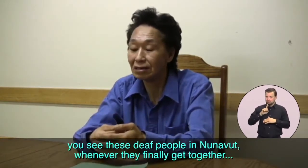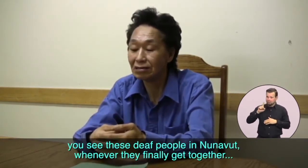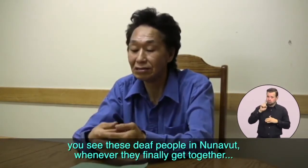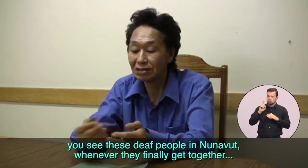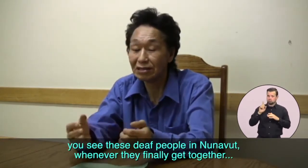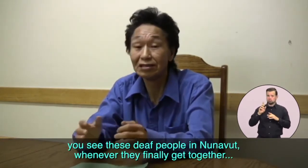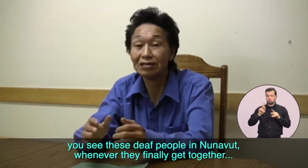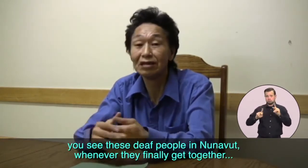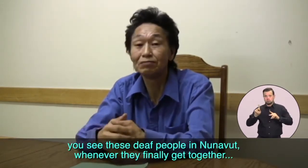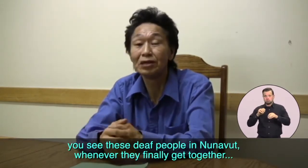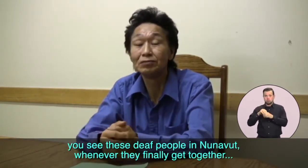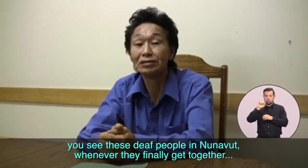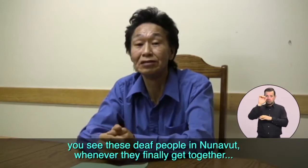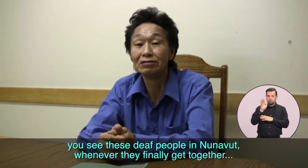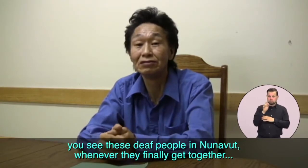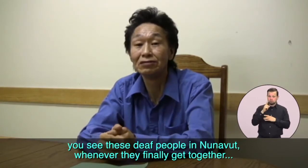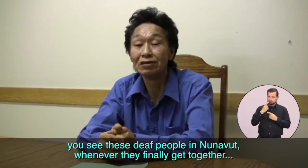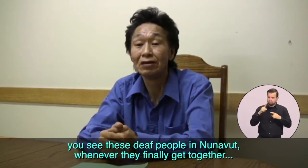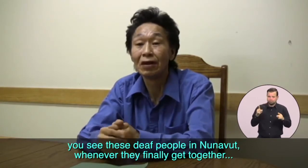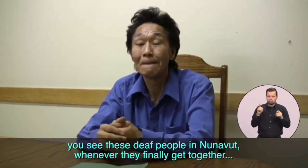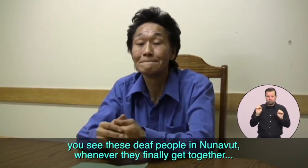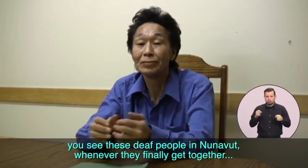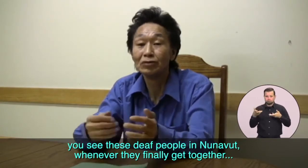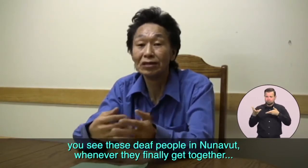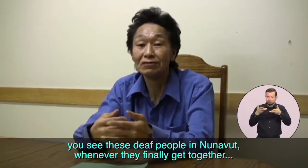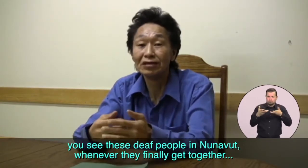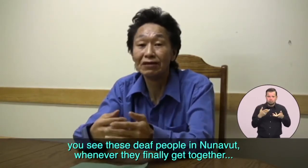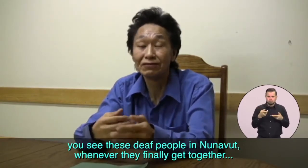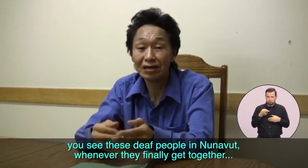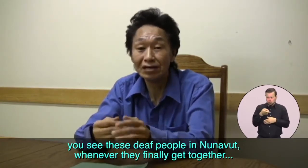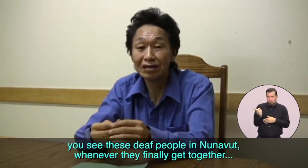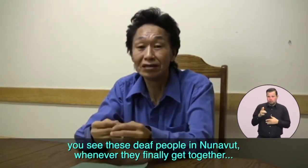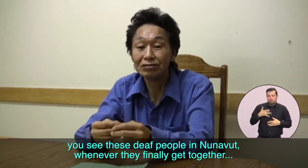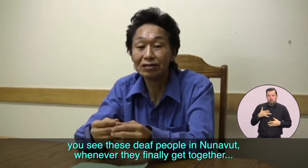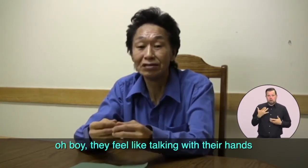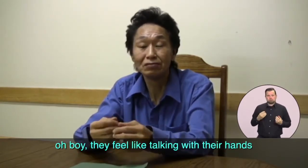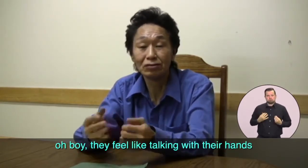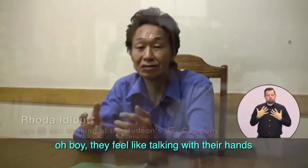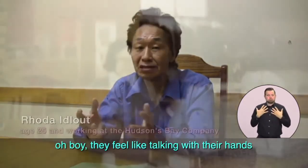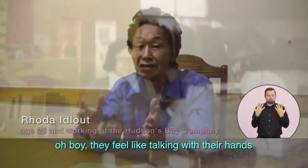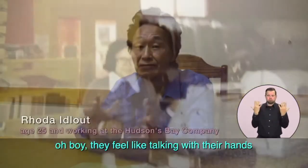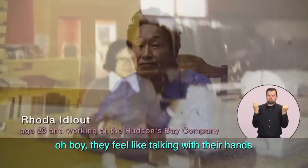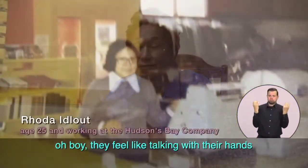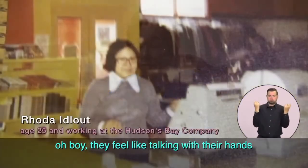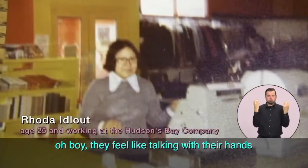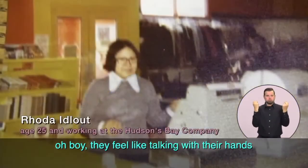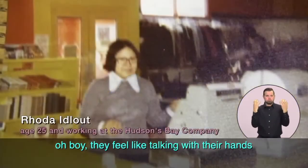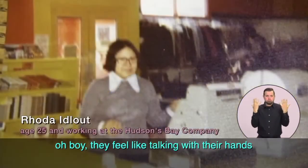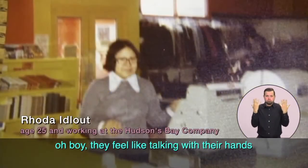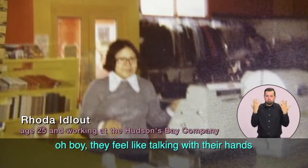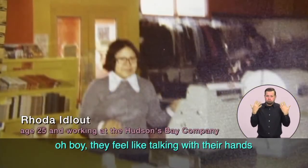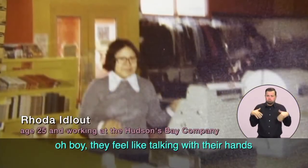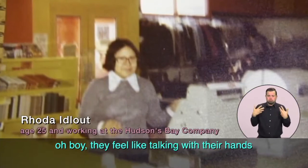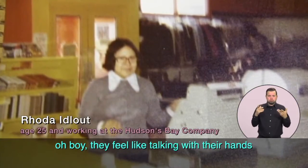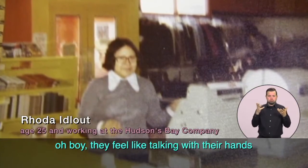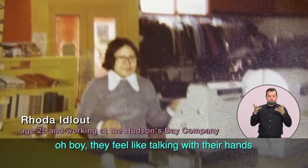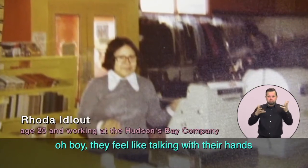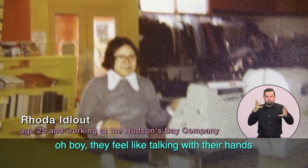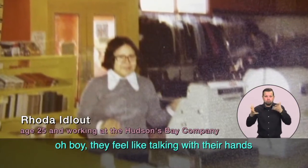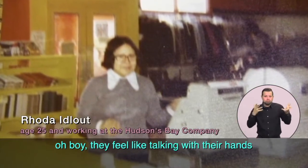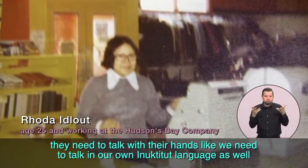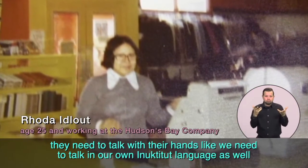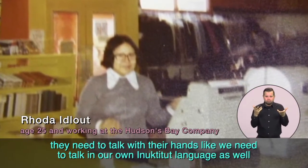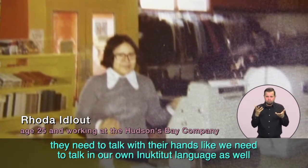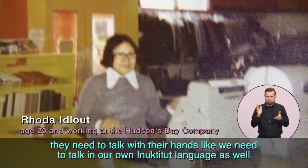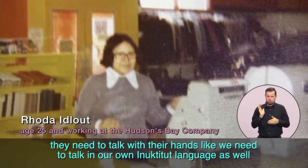anyone. You see these deaf people in Nunavut, whenever they finally get together, boy, they feel like talking with